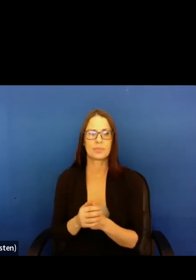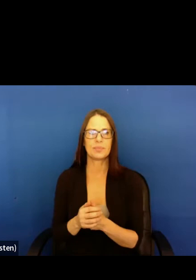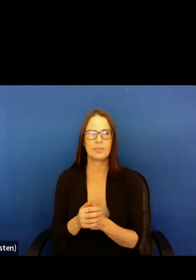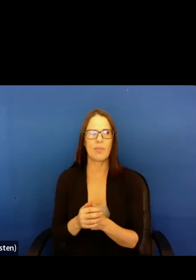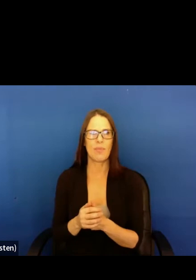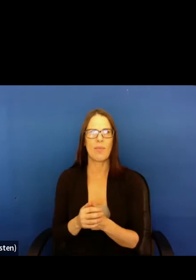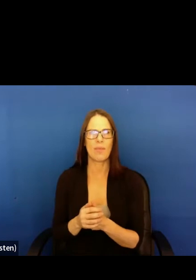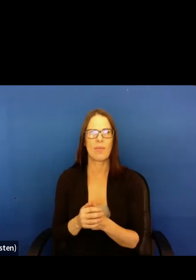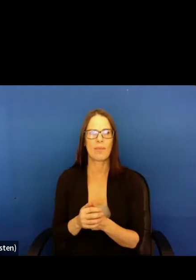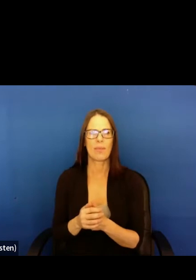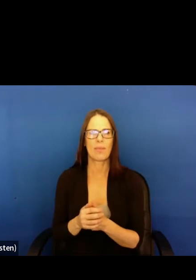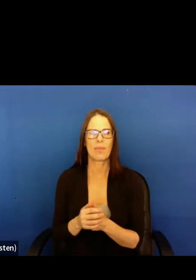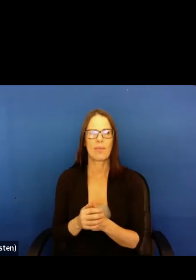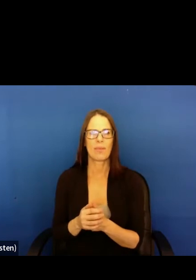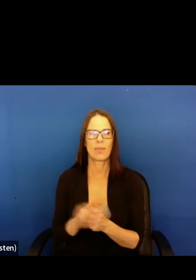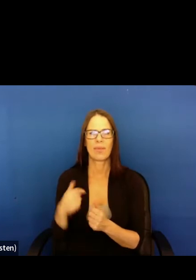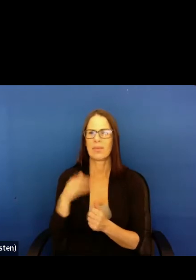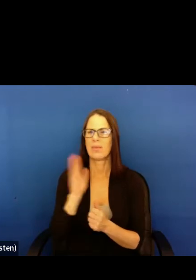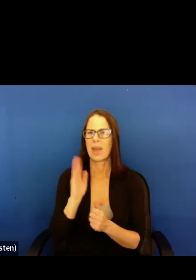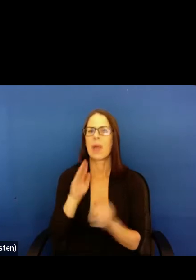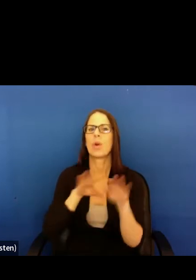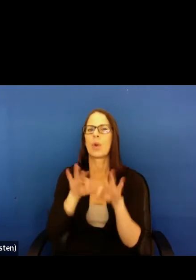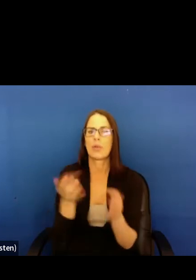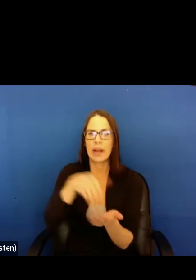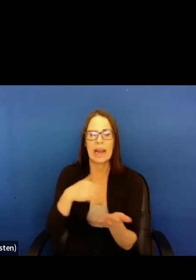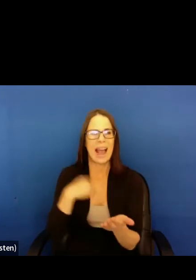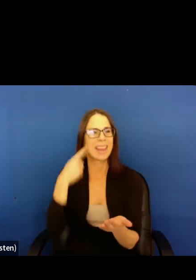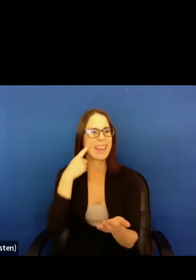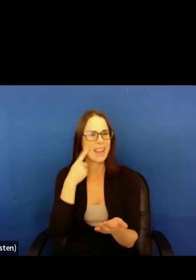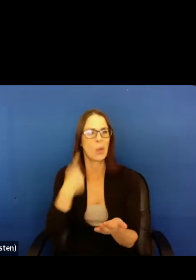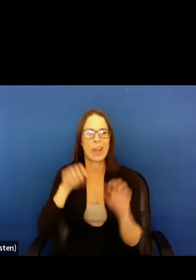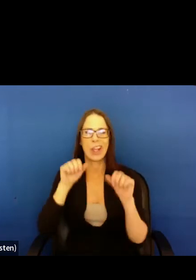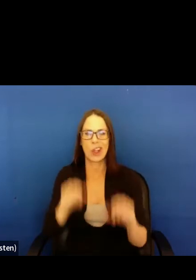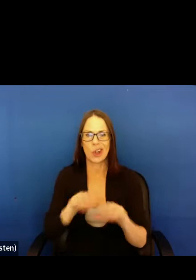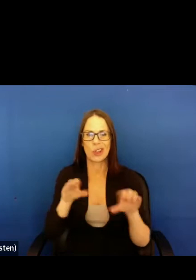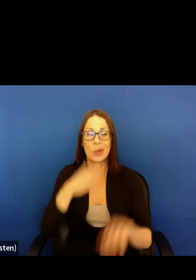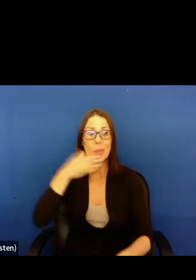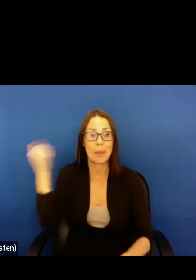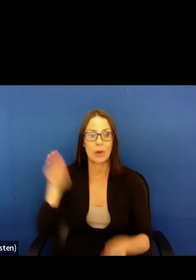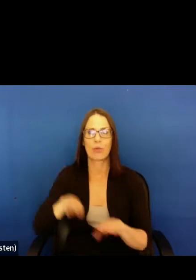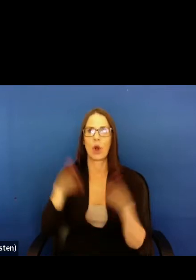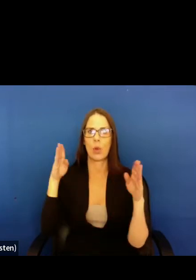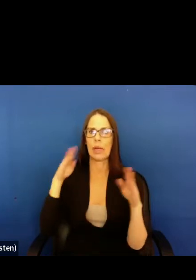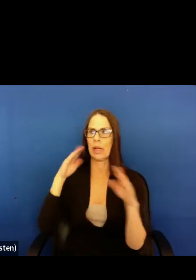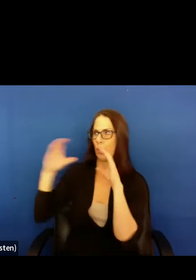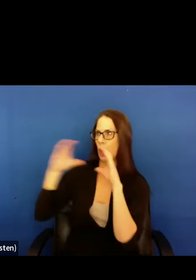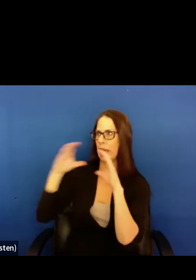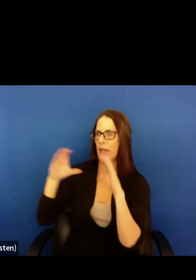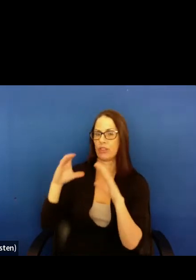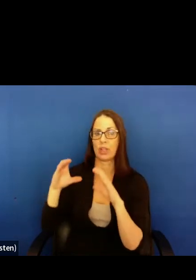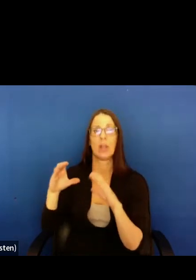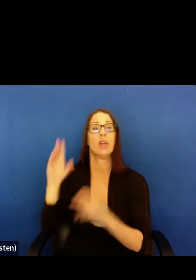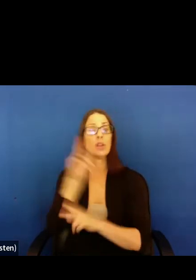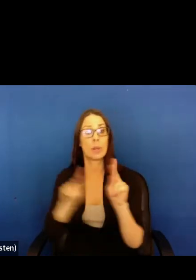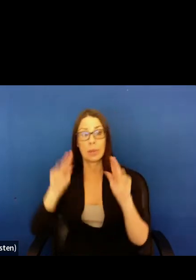think, and I'll actually go over this again, but I think we could do better in opening lines of communication so people have ways to raise concerns